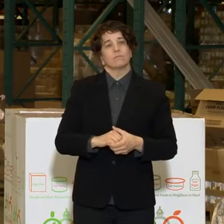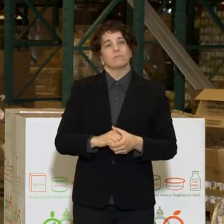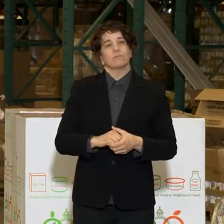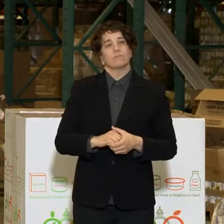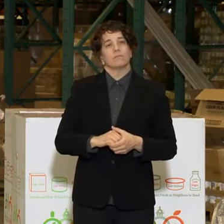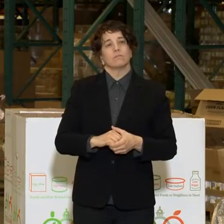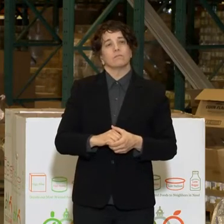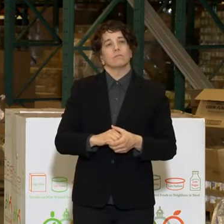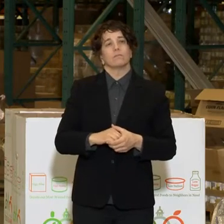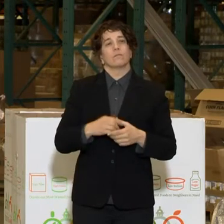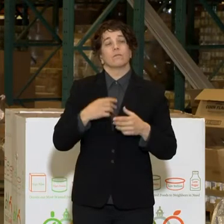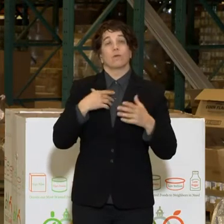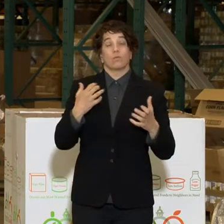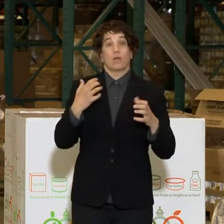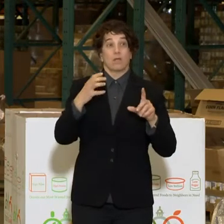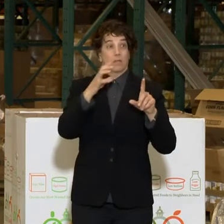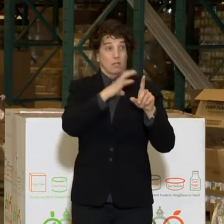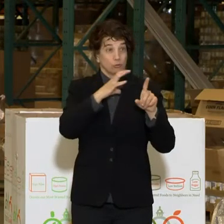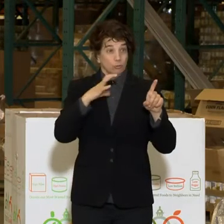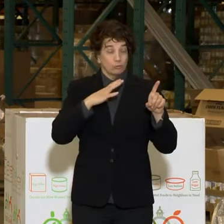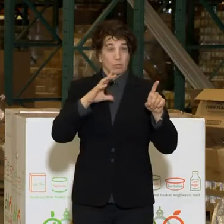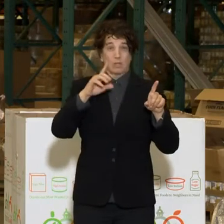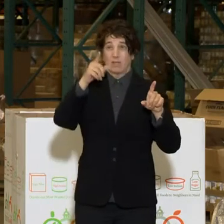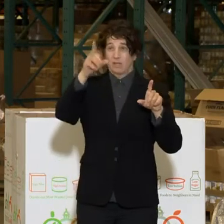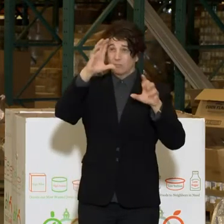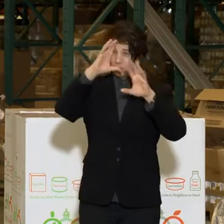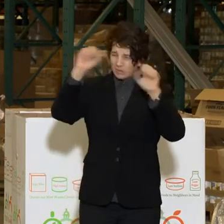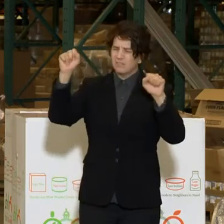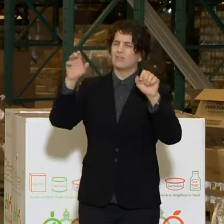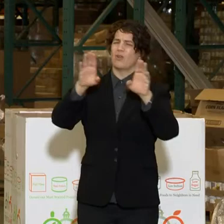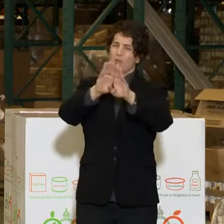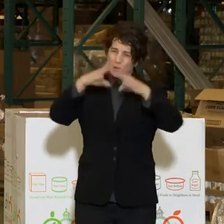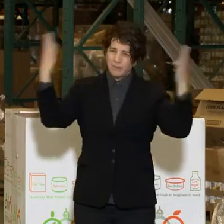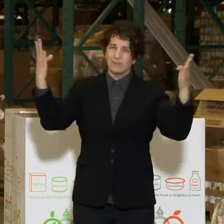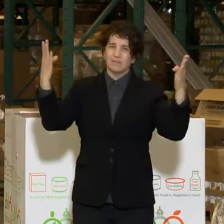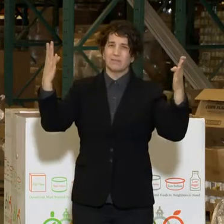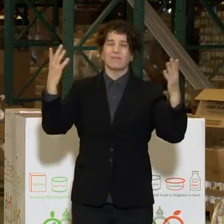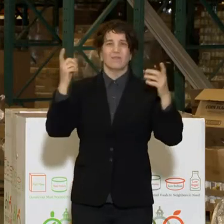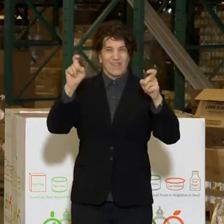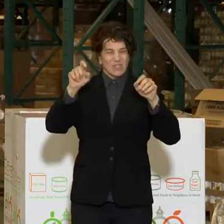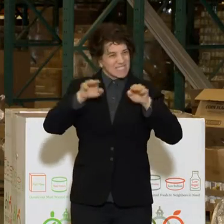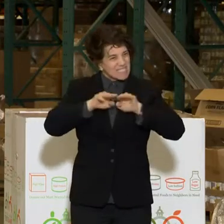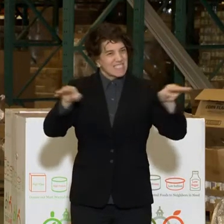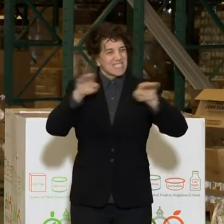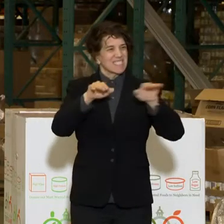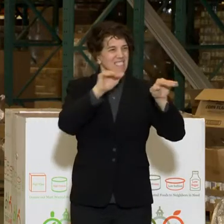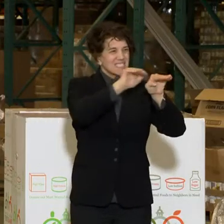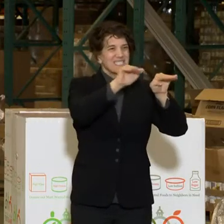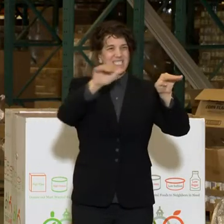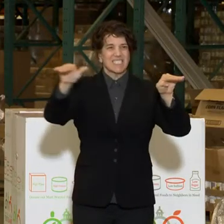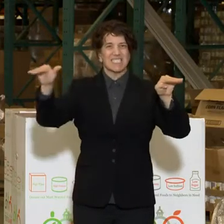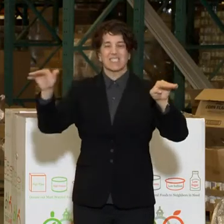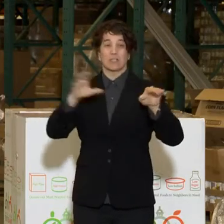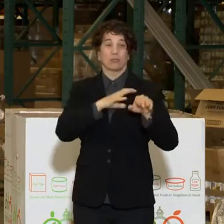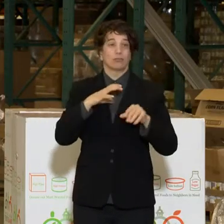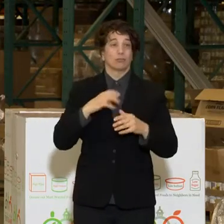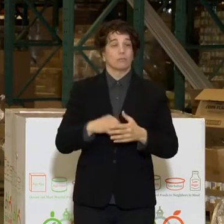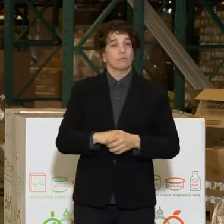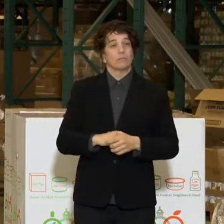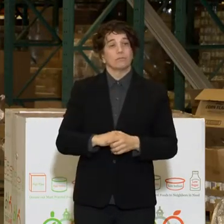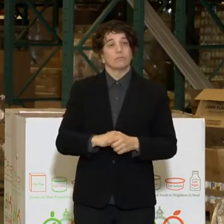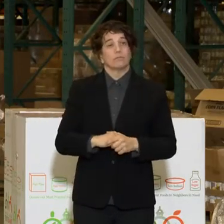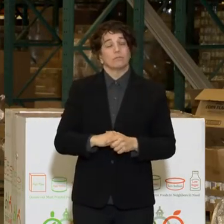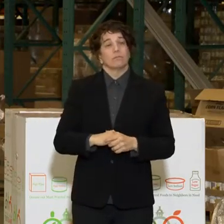government back open. We have done everything in our city to be responsible fiscally and make sure that we have a government that